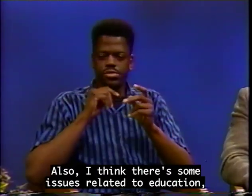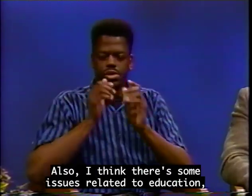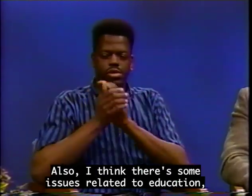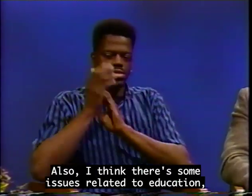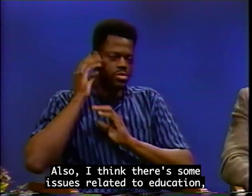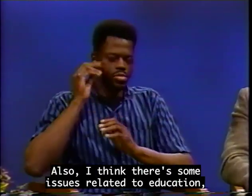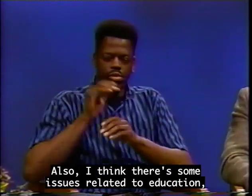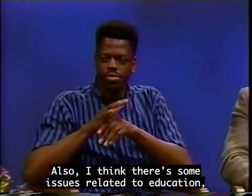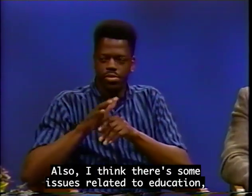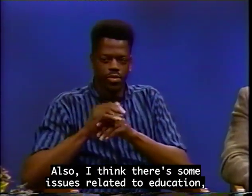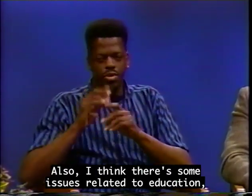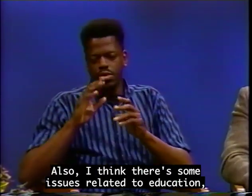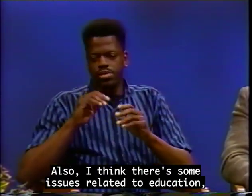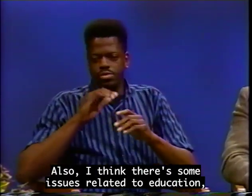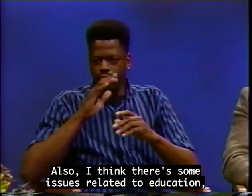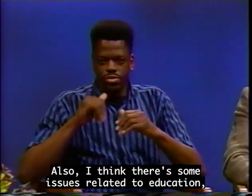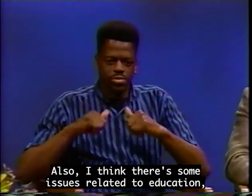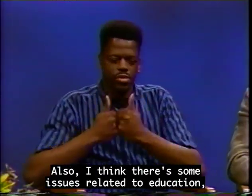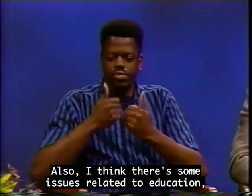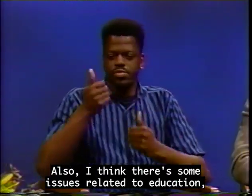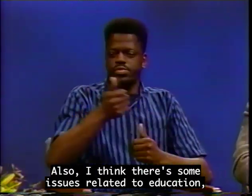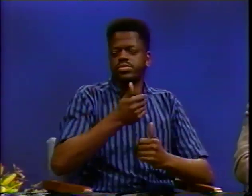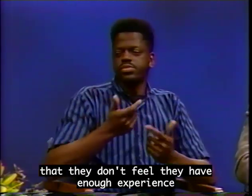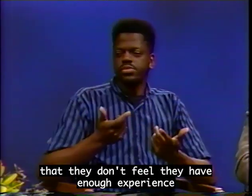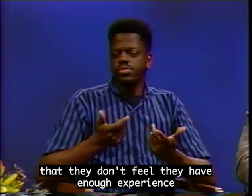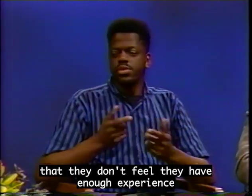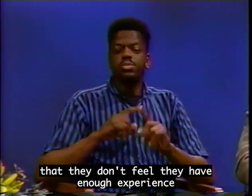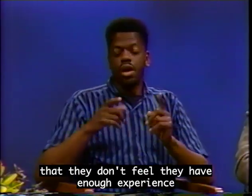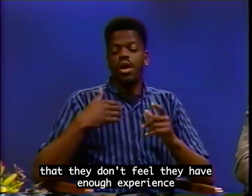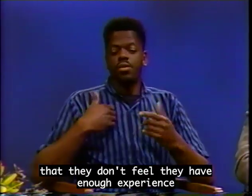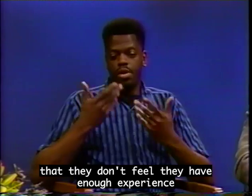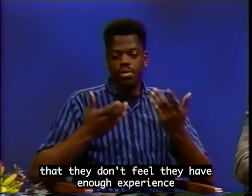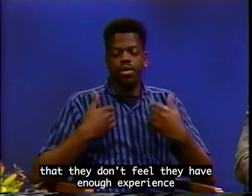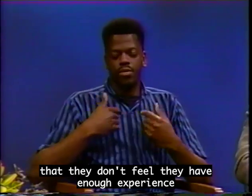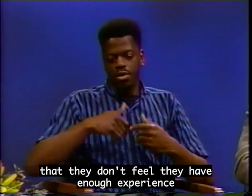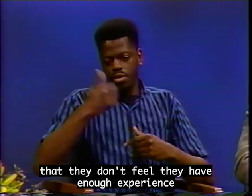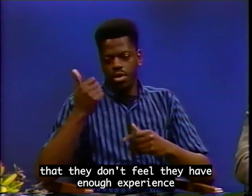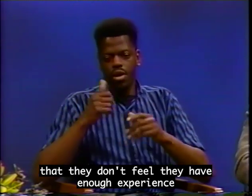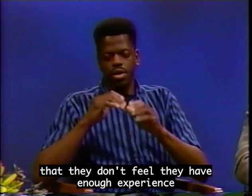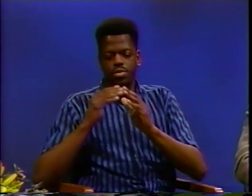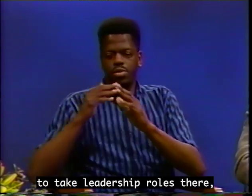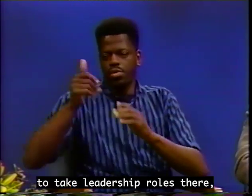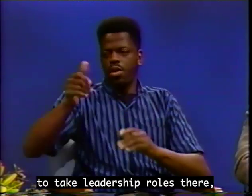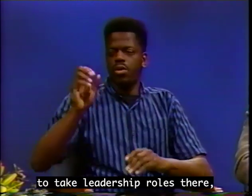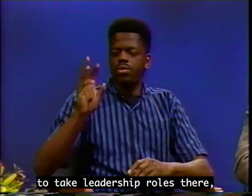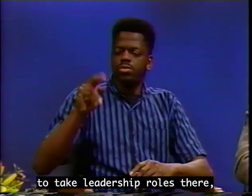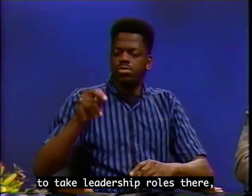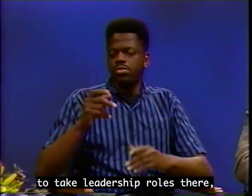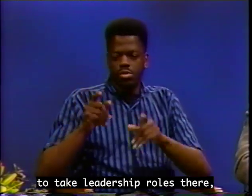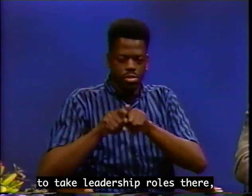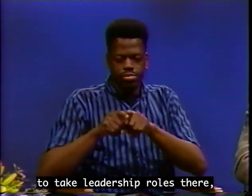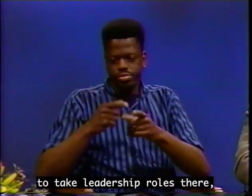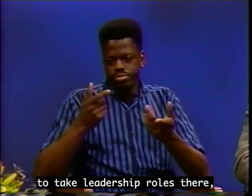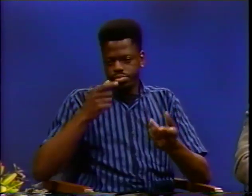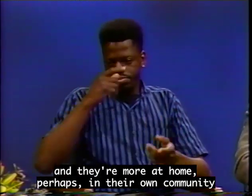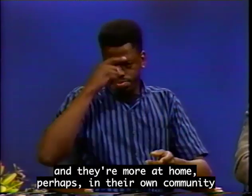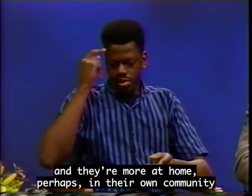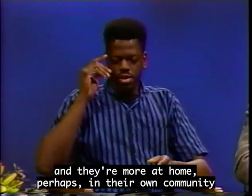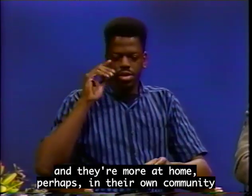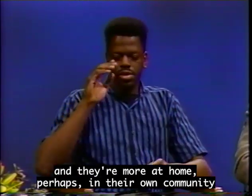Also, I think there's some issues related to education, or they don't feel they have enough experience to take leadership roles there. And they're